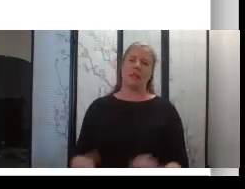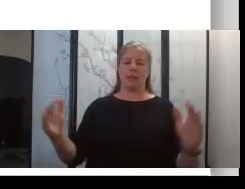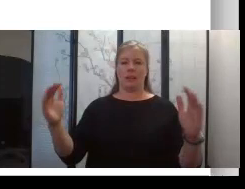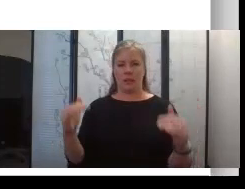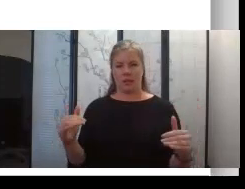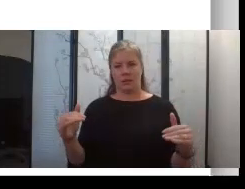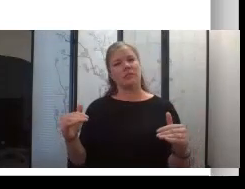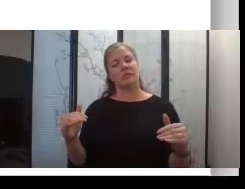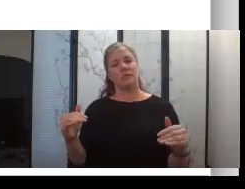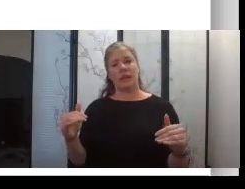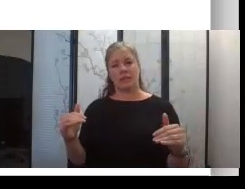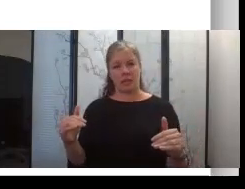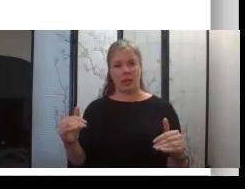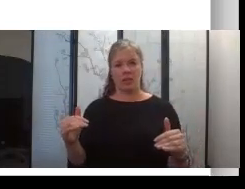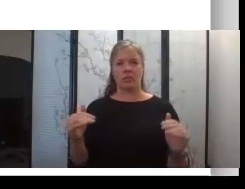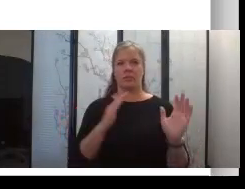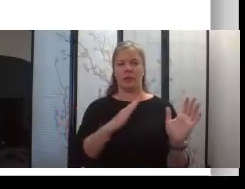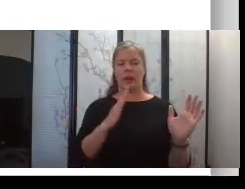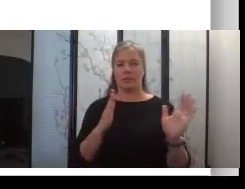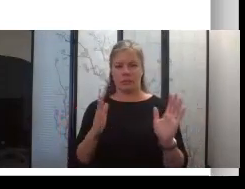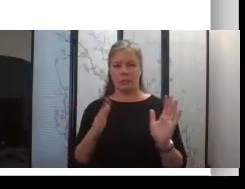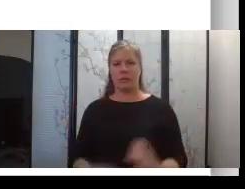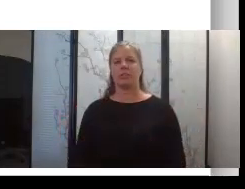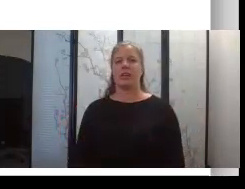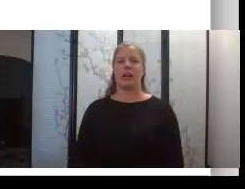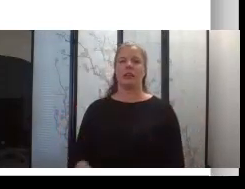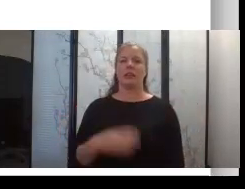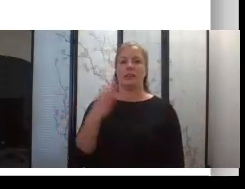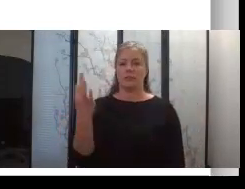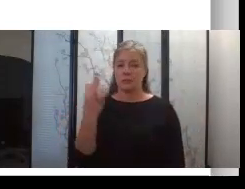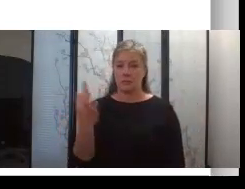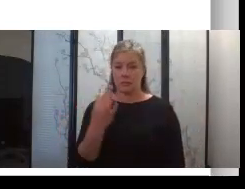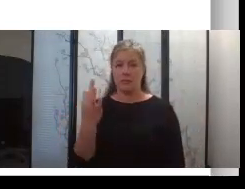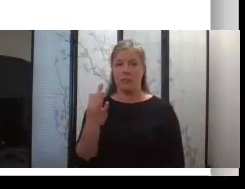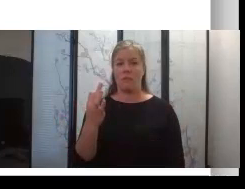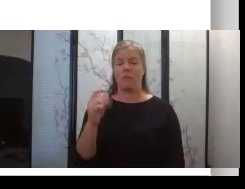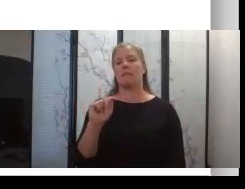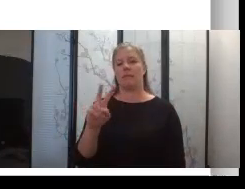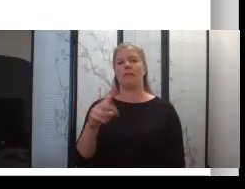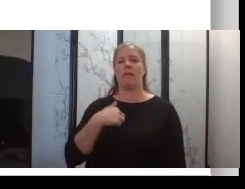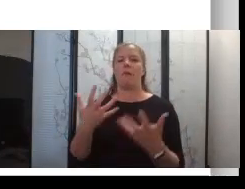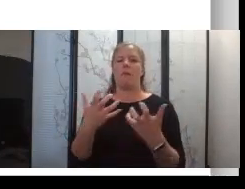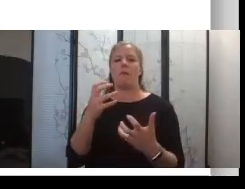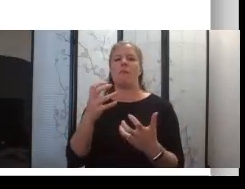But then in ASL, we'd have to rearrange that.